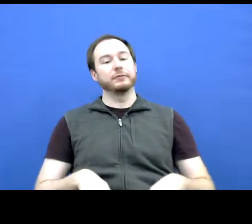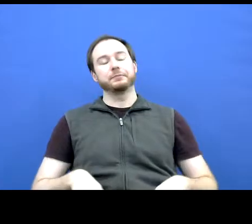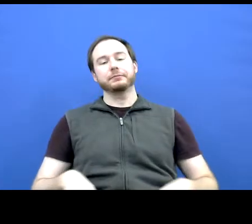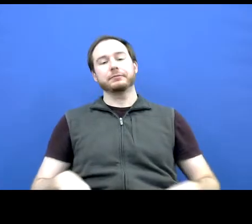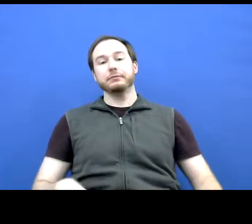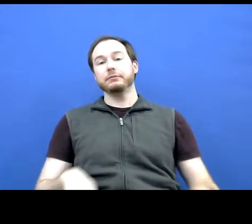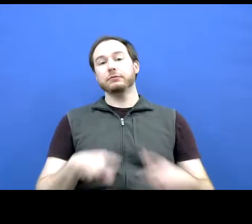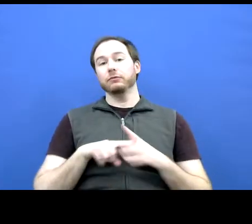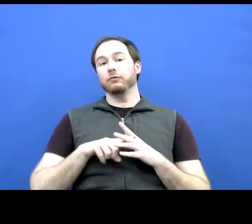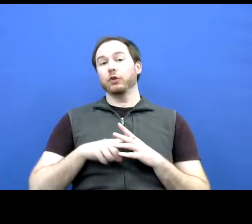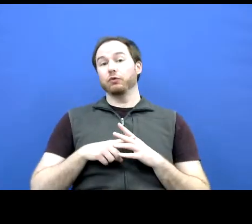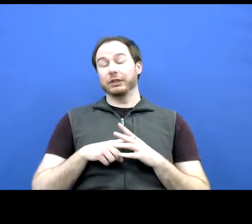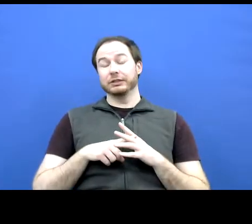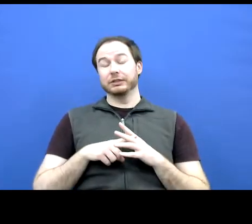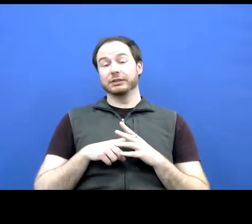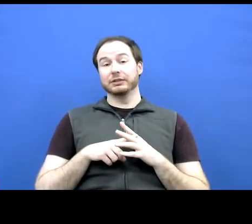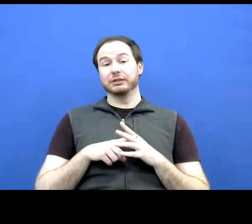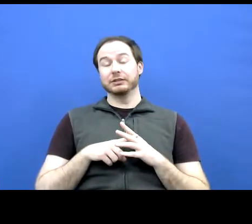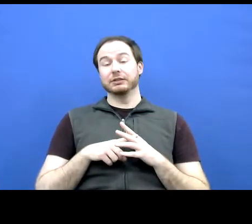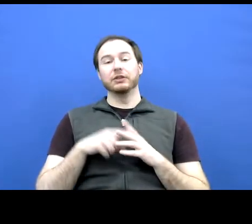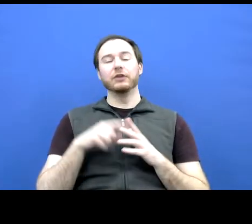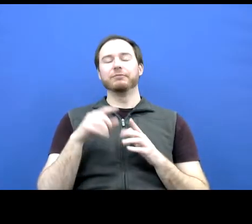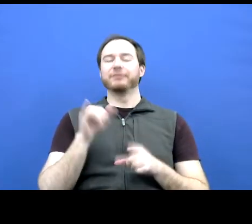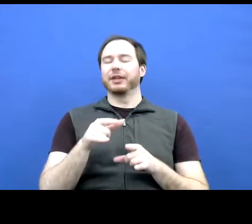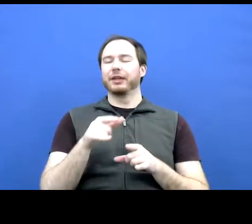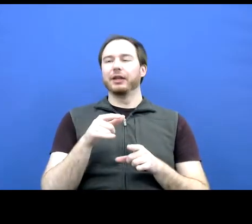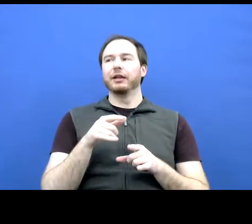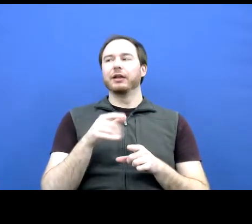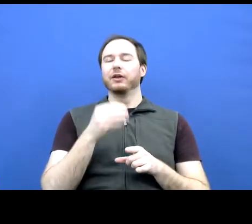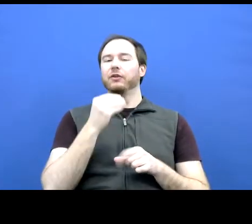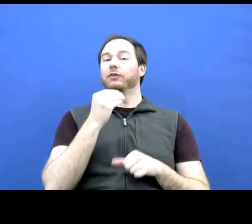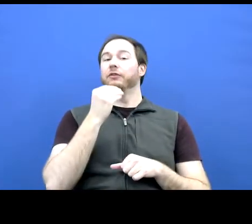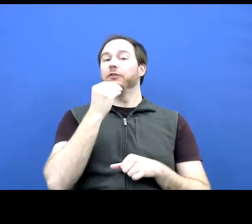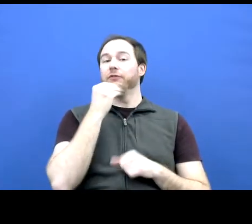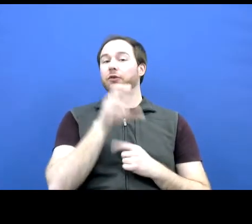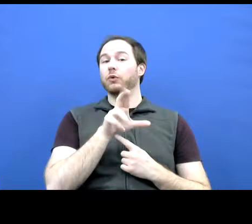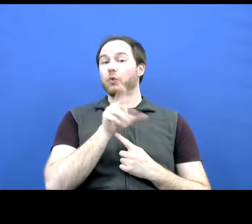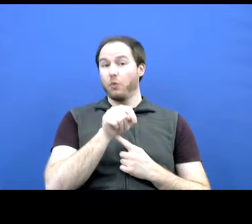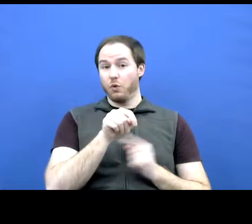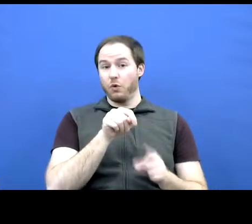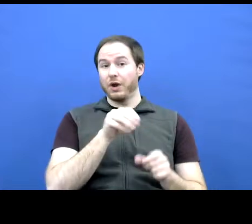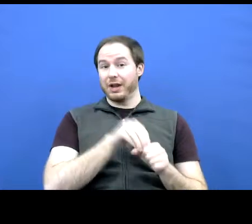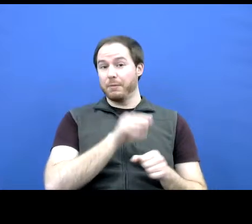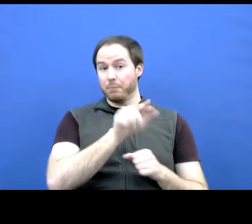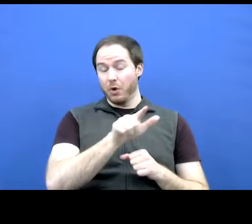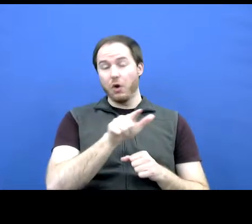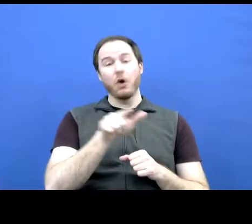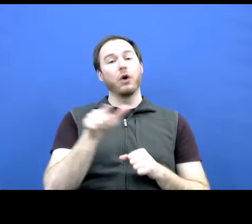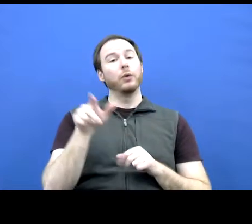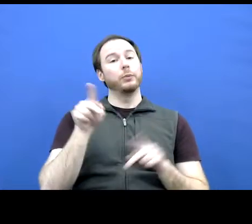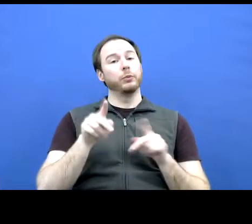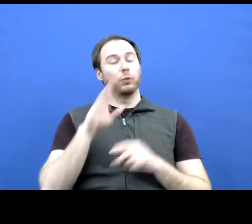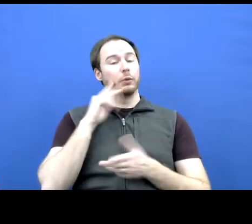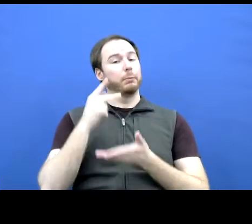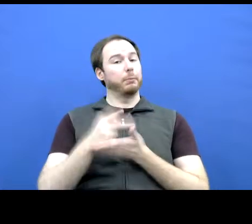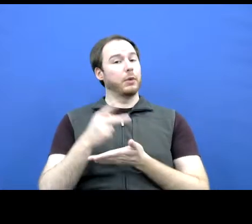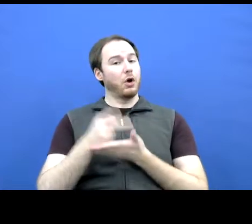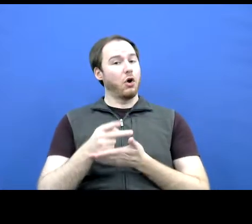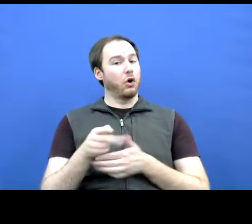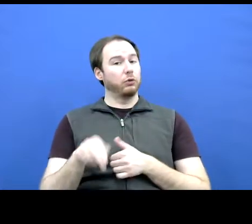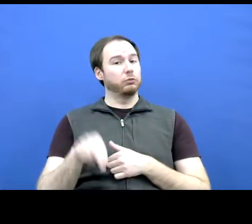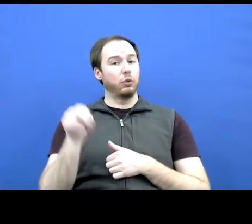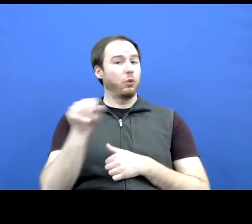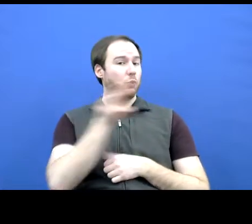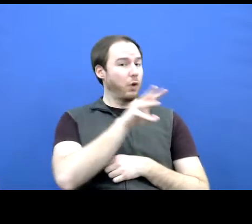originally the idea was with the food court that the folks were going to park in the northwest parking lots,